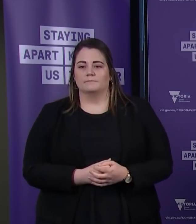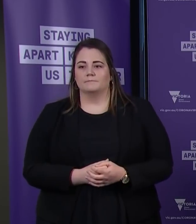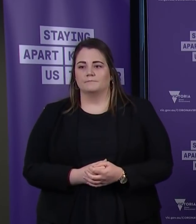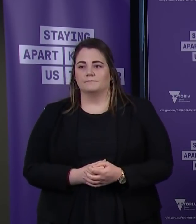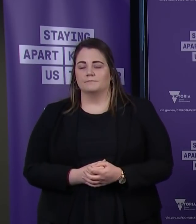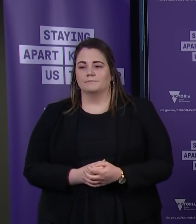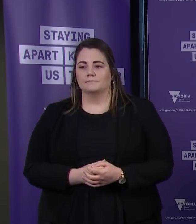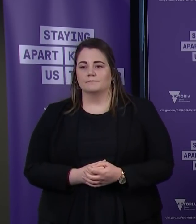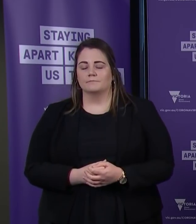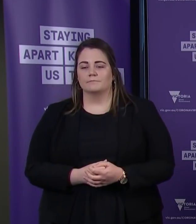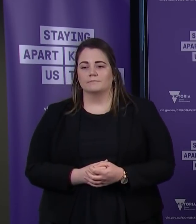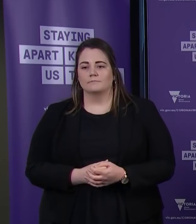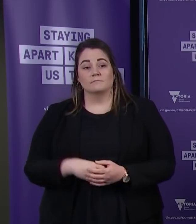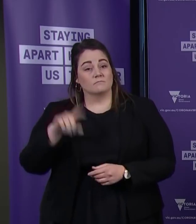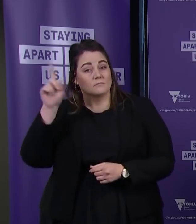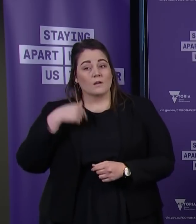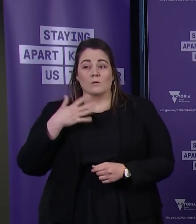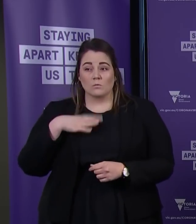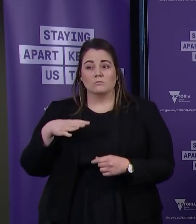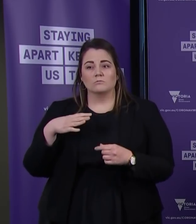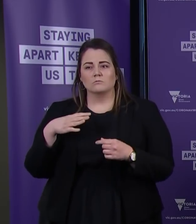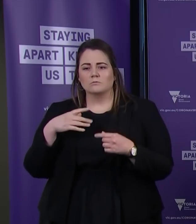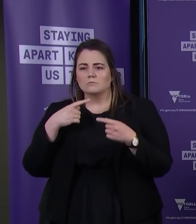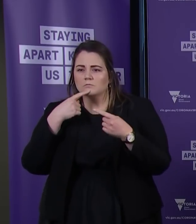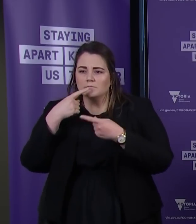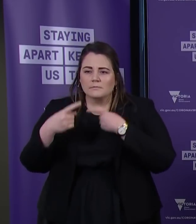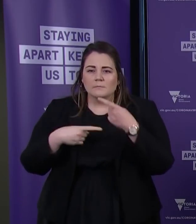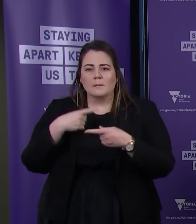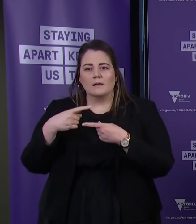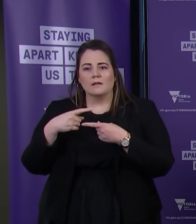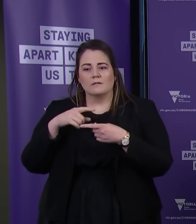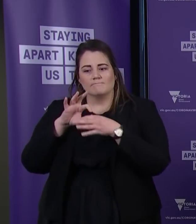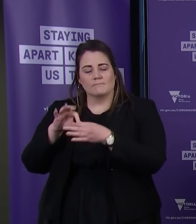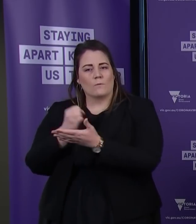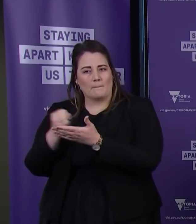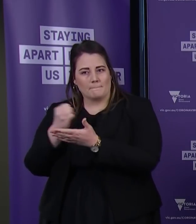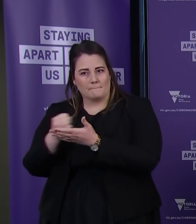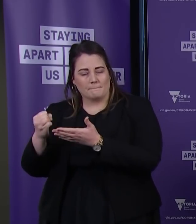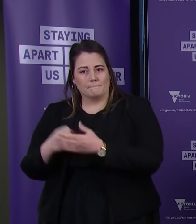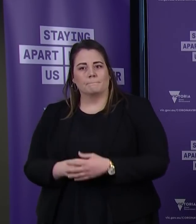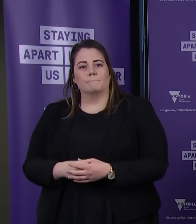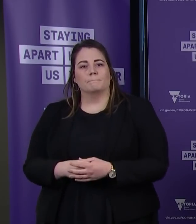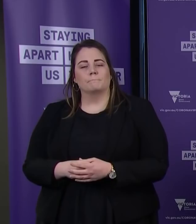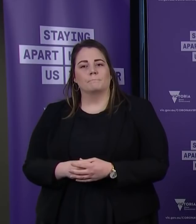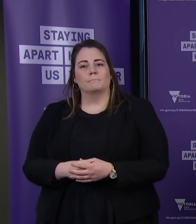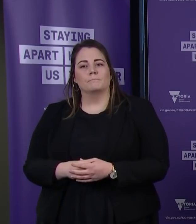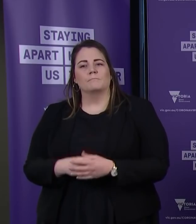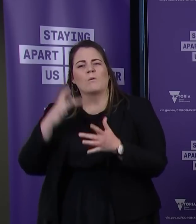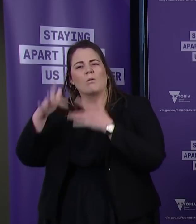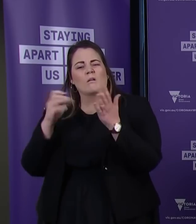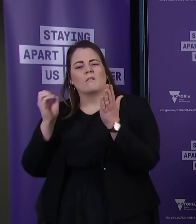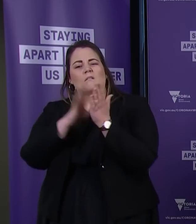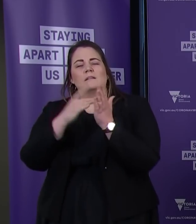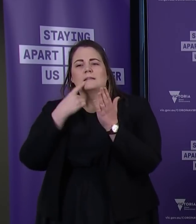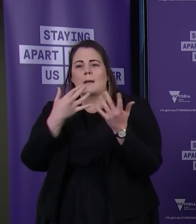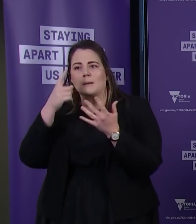opportunity to just highlight, in terms of data, you may have seen an increase in the number of recovered historical